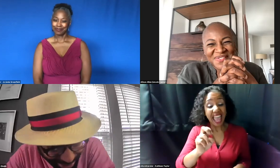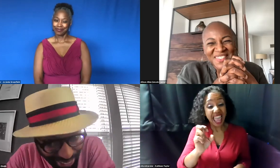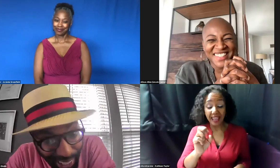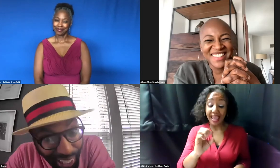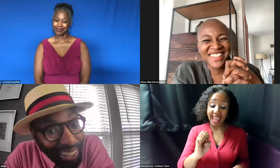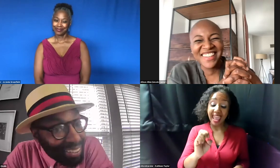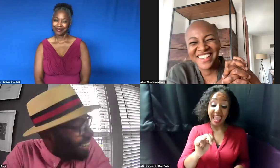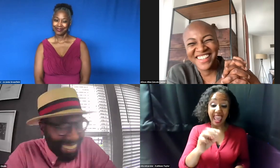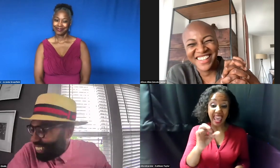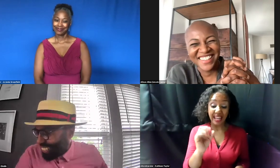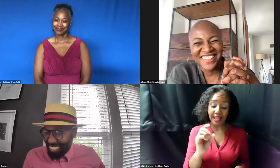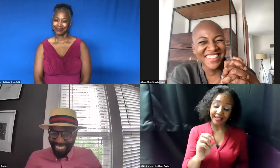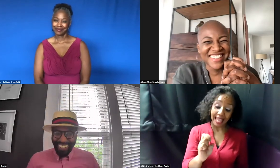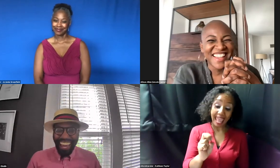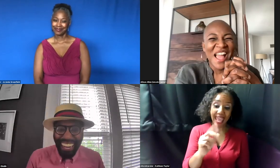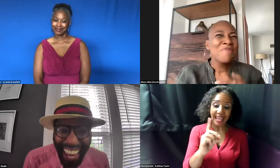Allen.